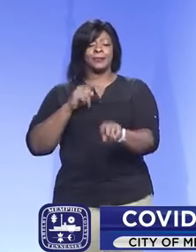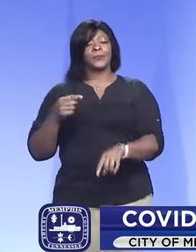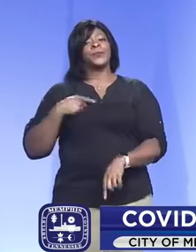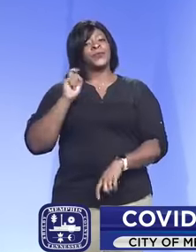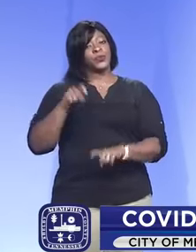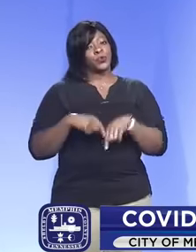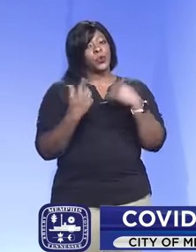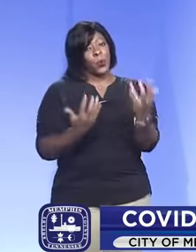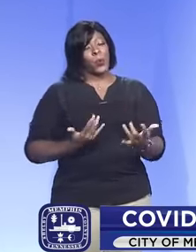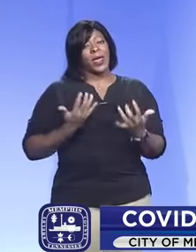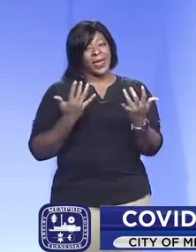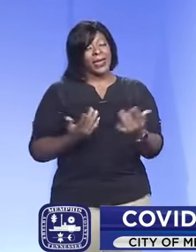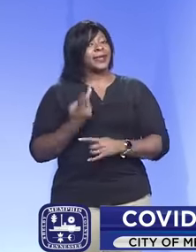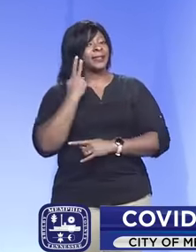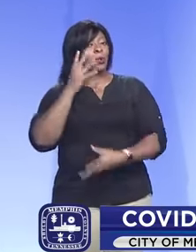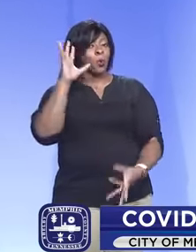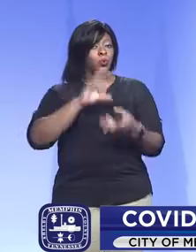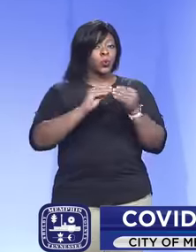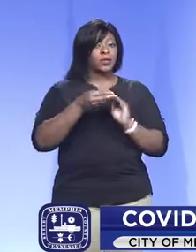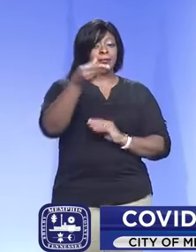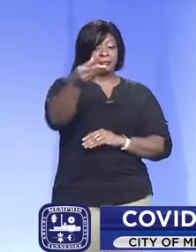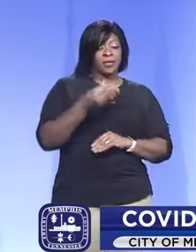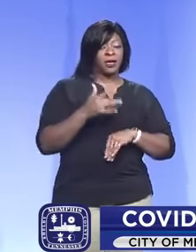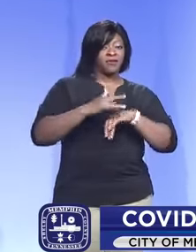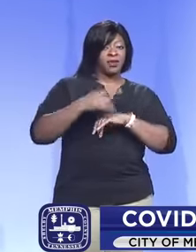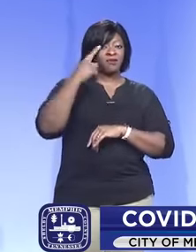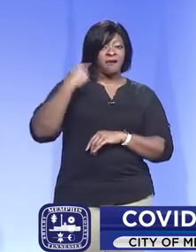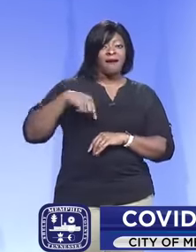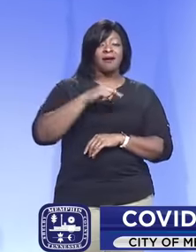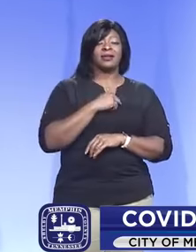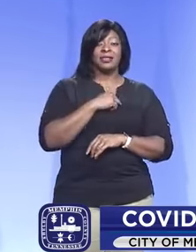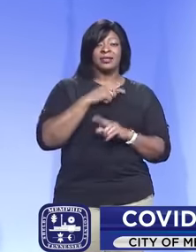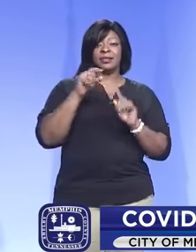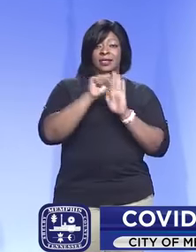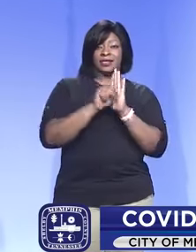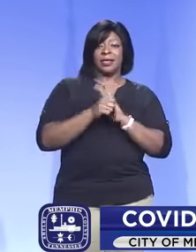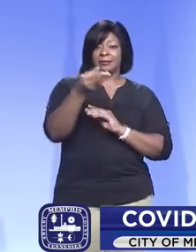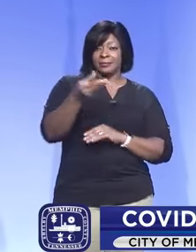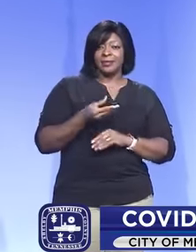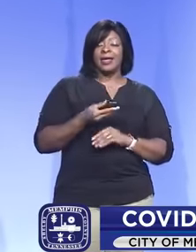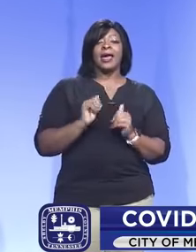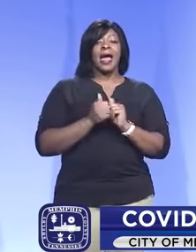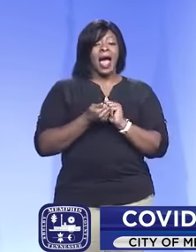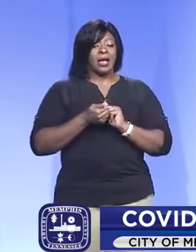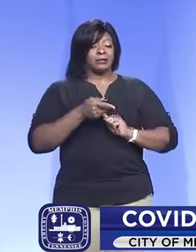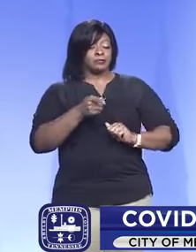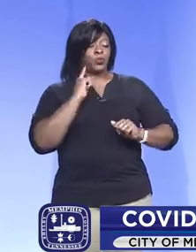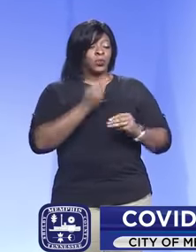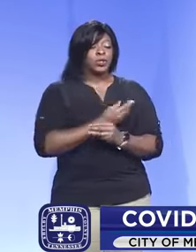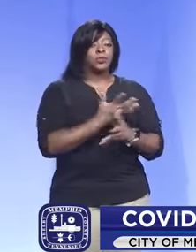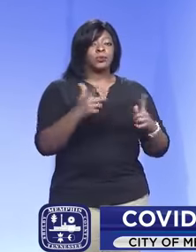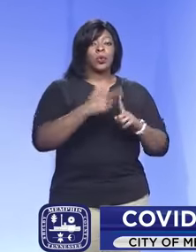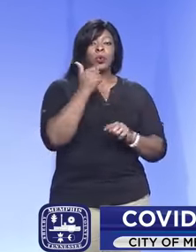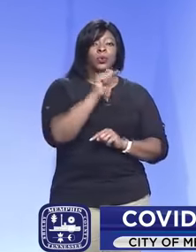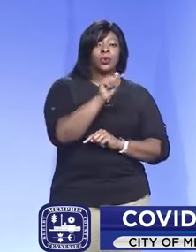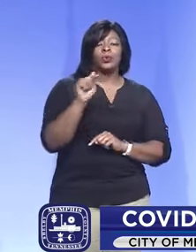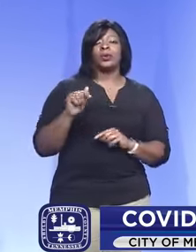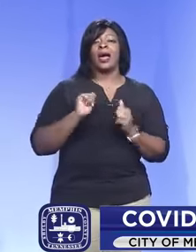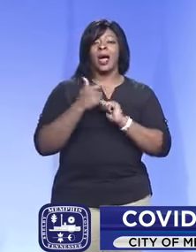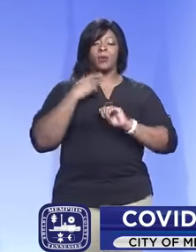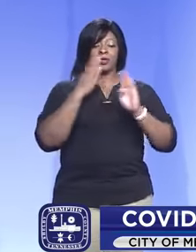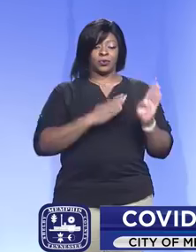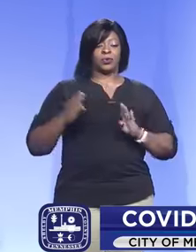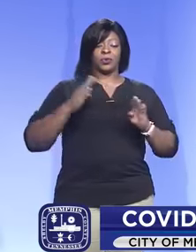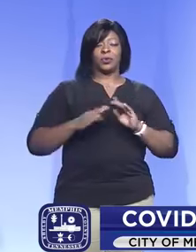to await for the total number of test kits that will come into the state, look at how they'll be distributed, and then how do we